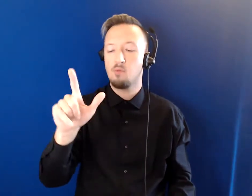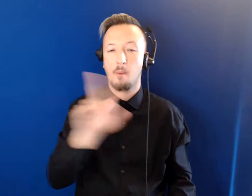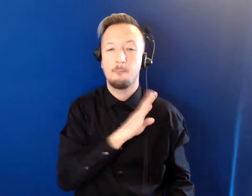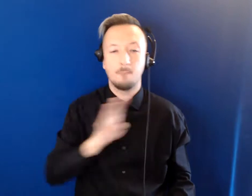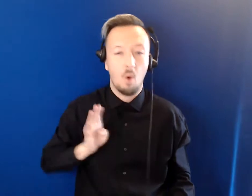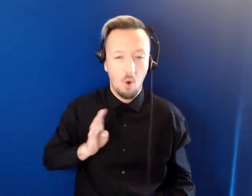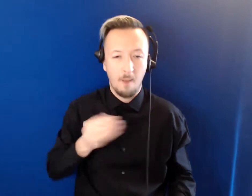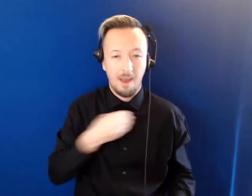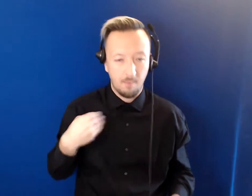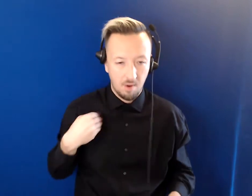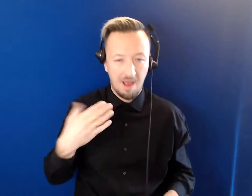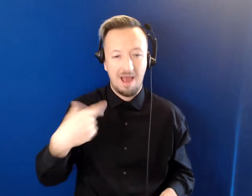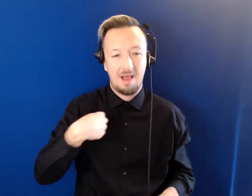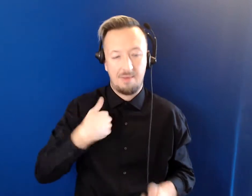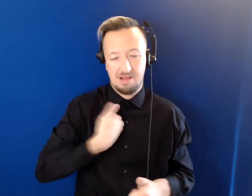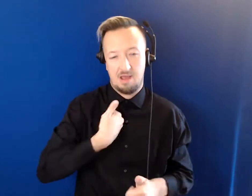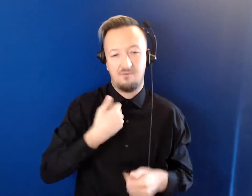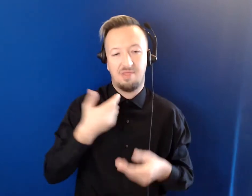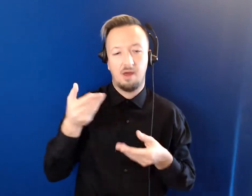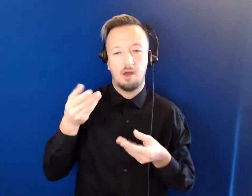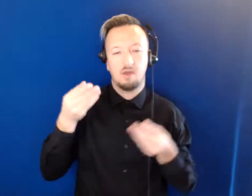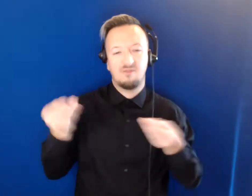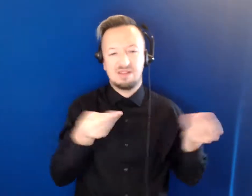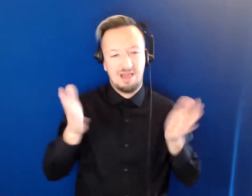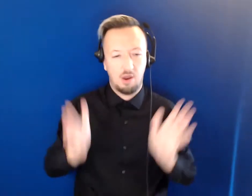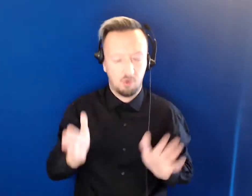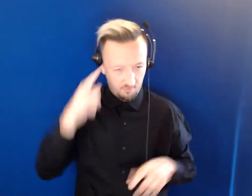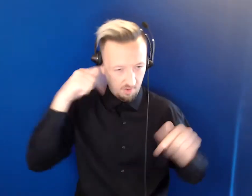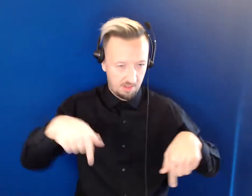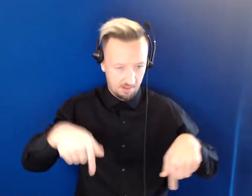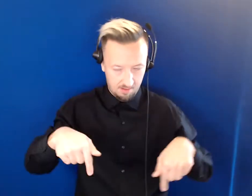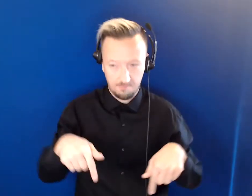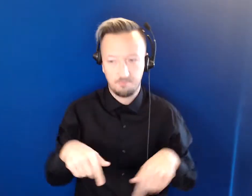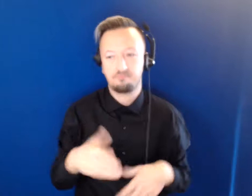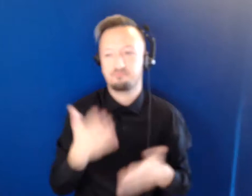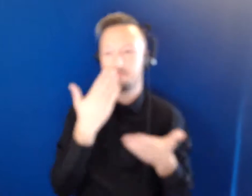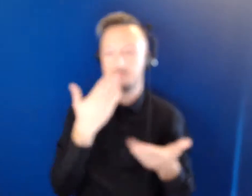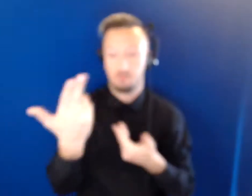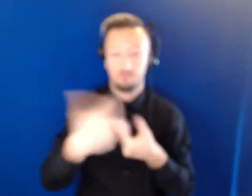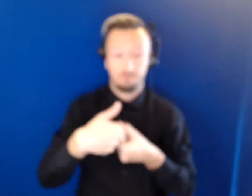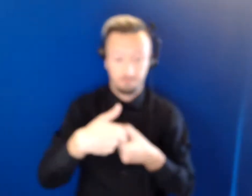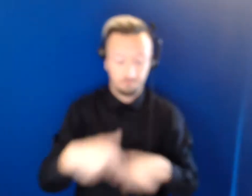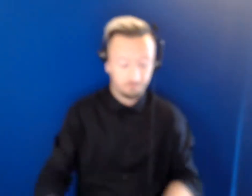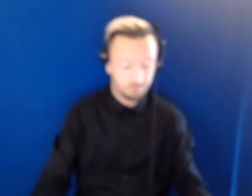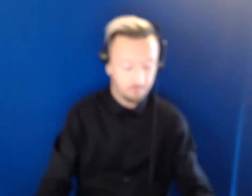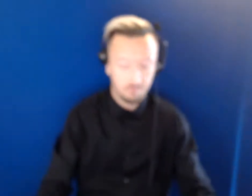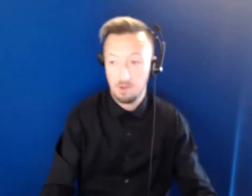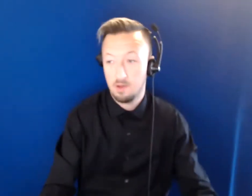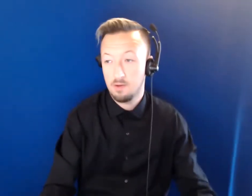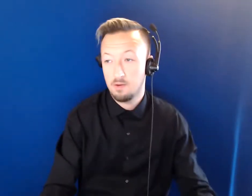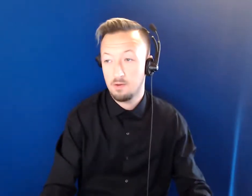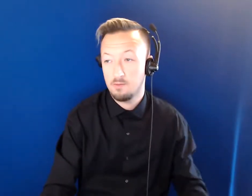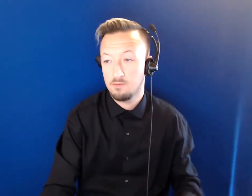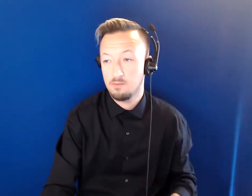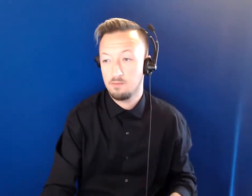Blurred Lines, Redefine Your Lane. Thank you for joining us for this workshop. So I want to mention a few housekeeping items